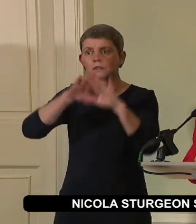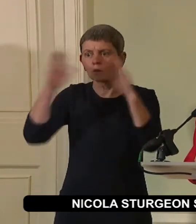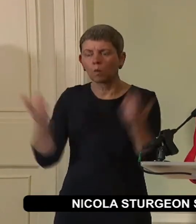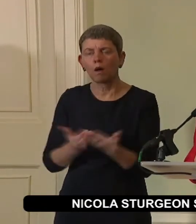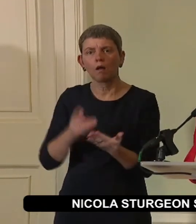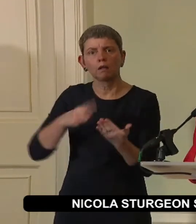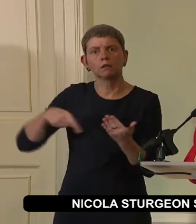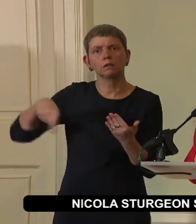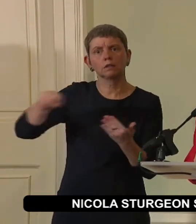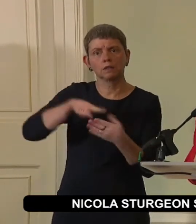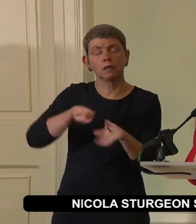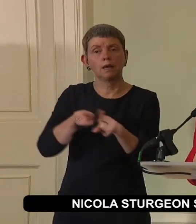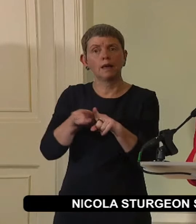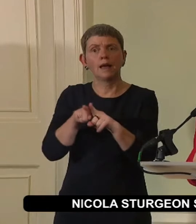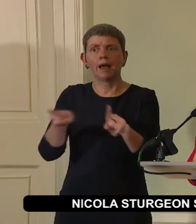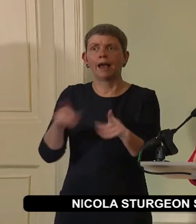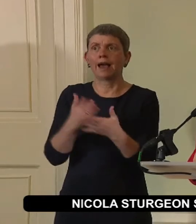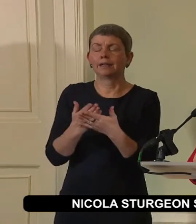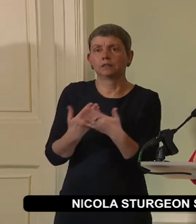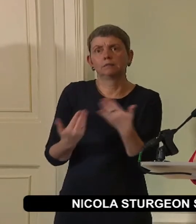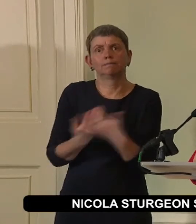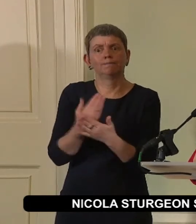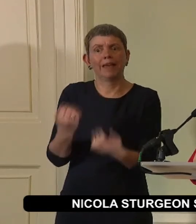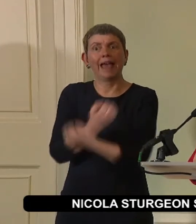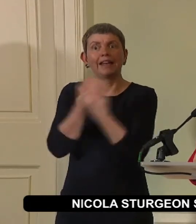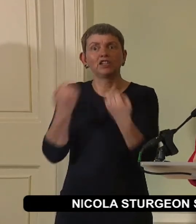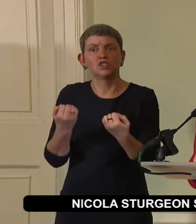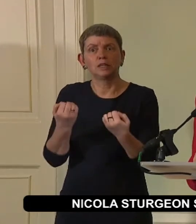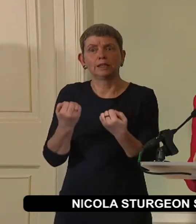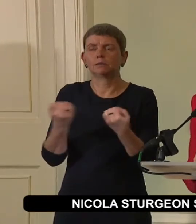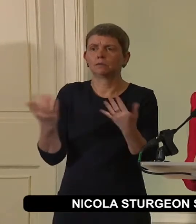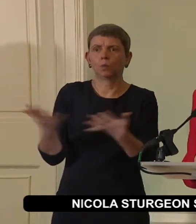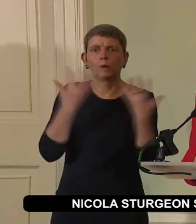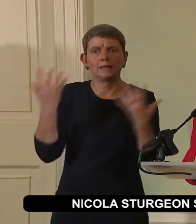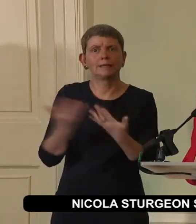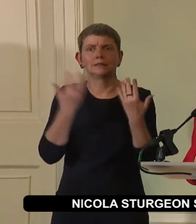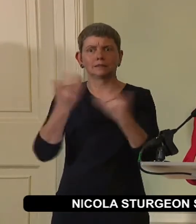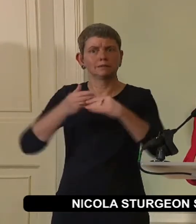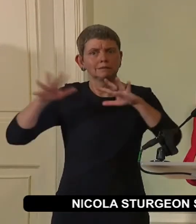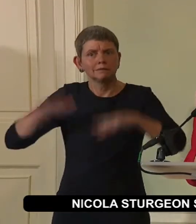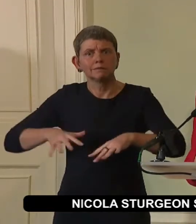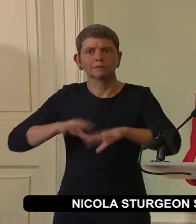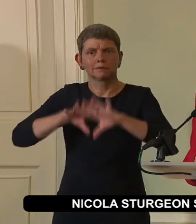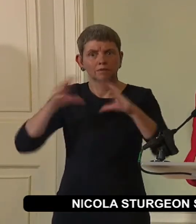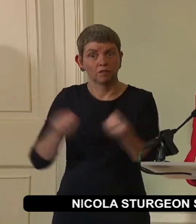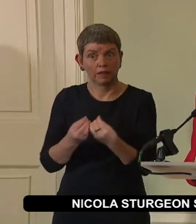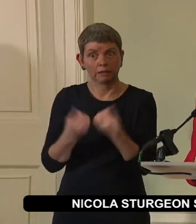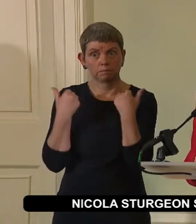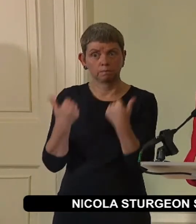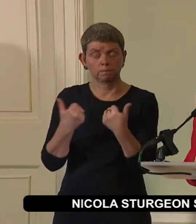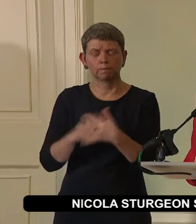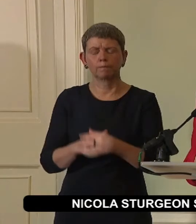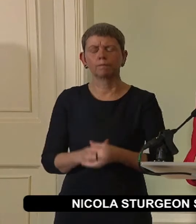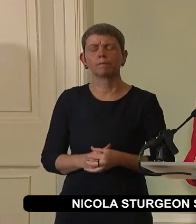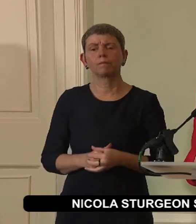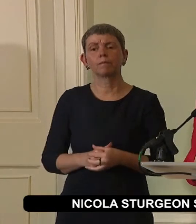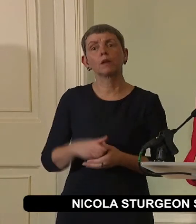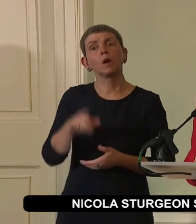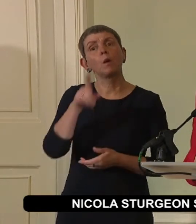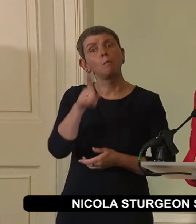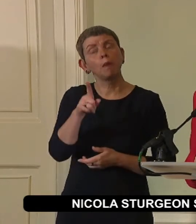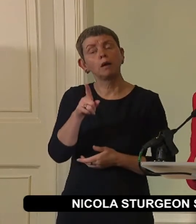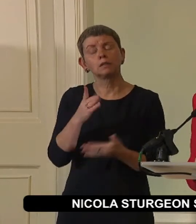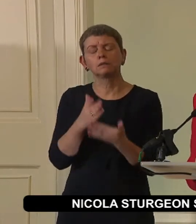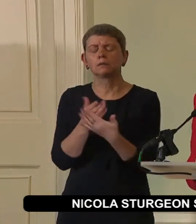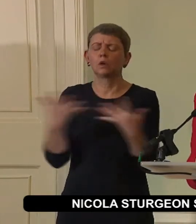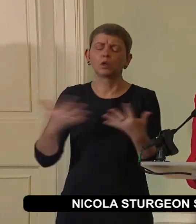industrial benefits of our vast renewable resources. There is so much that I am proud of. But there is always